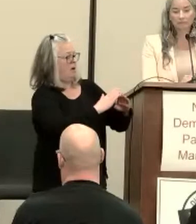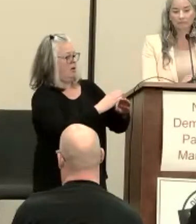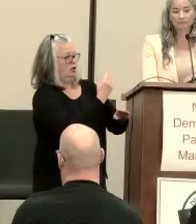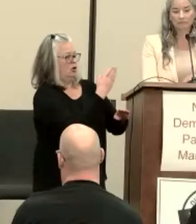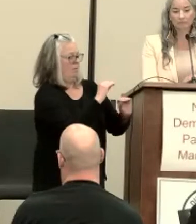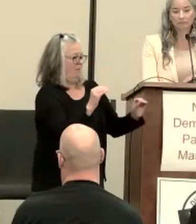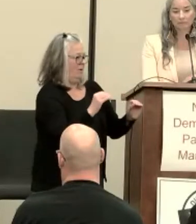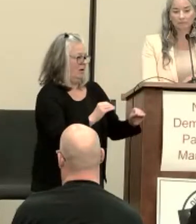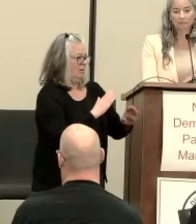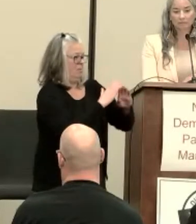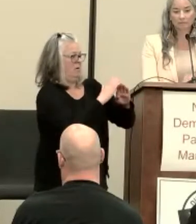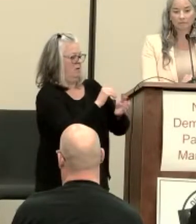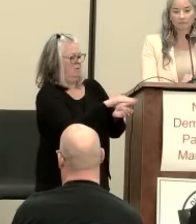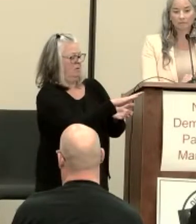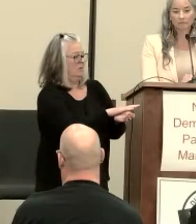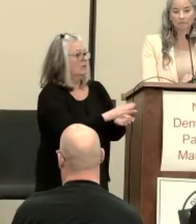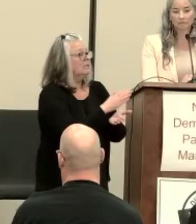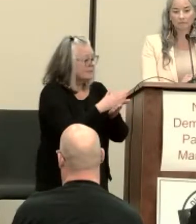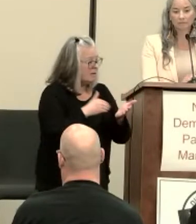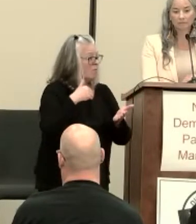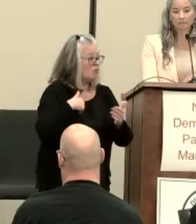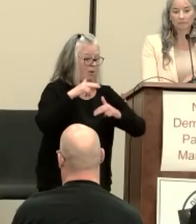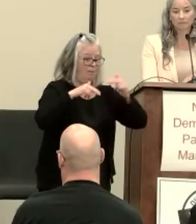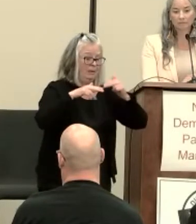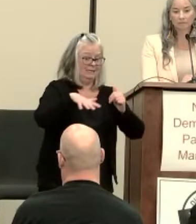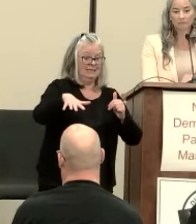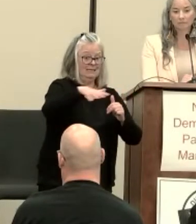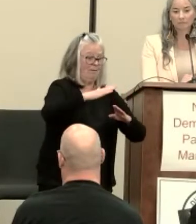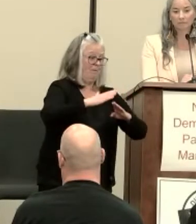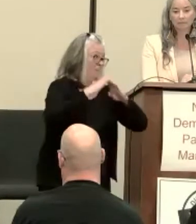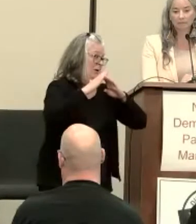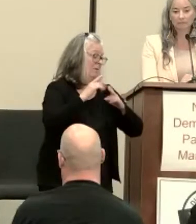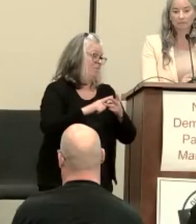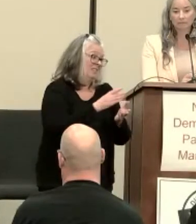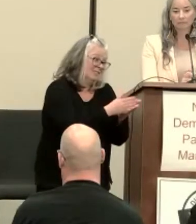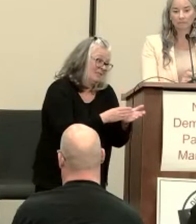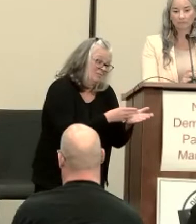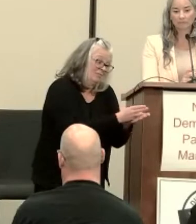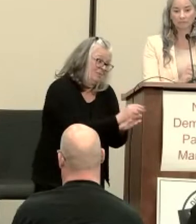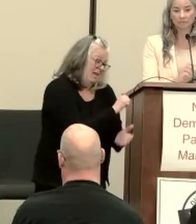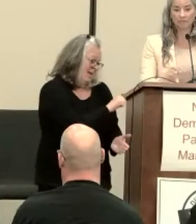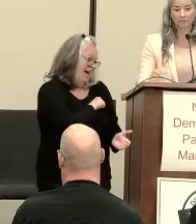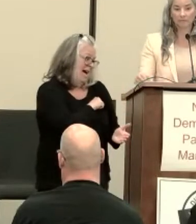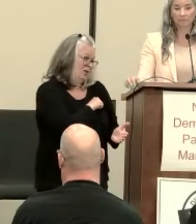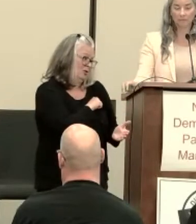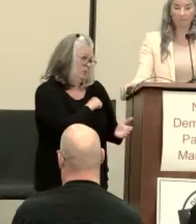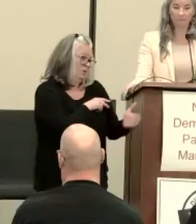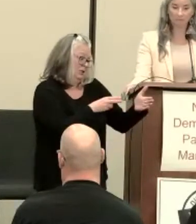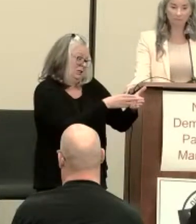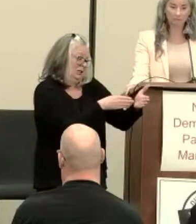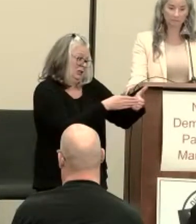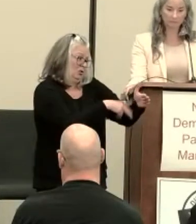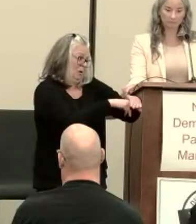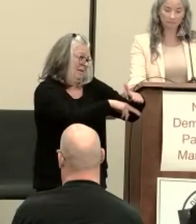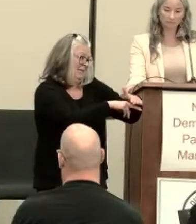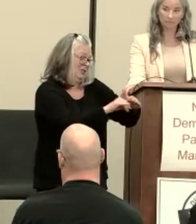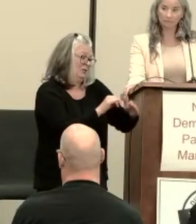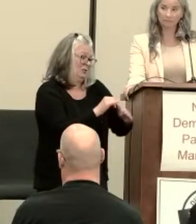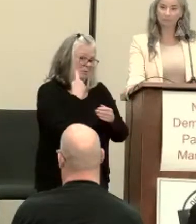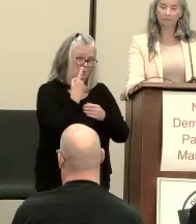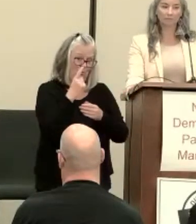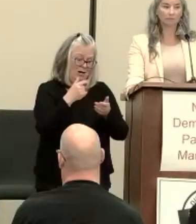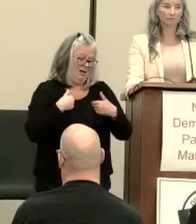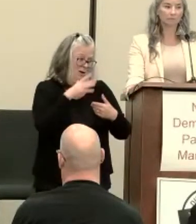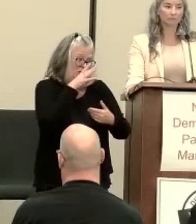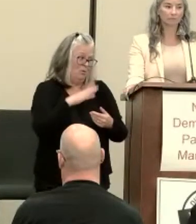some have to do with the built environment, and some have to do, frankly, with discrimination, as a young woman just mentioned. So part of this is we